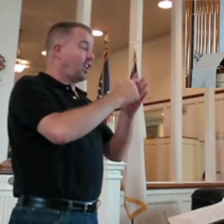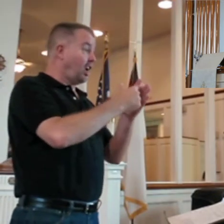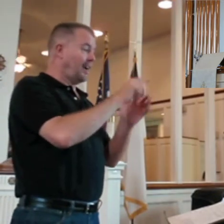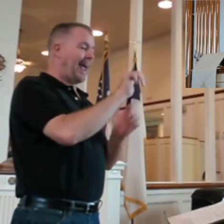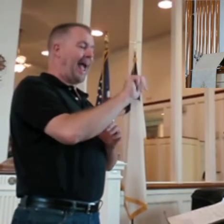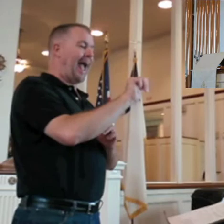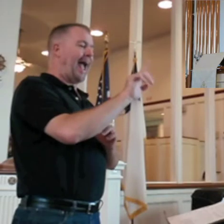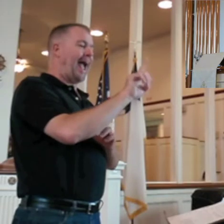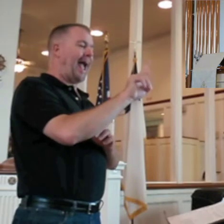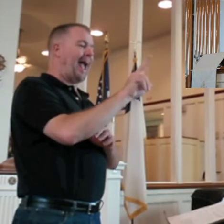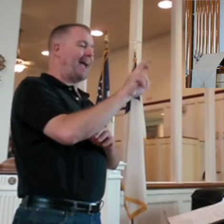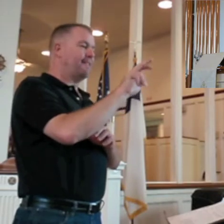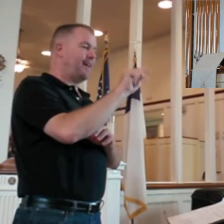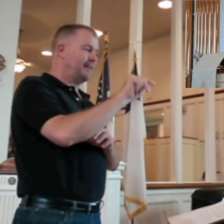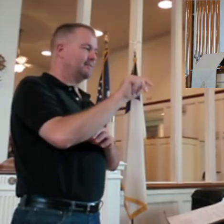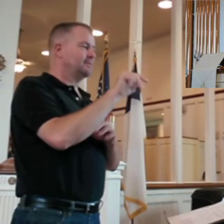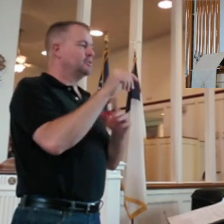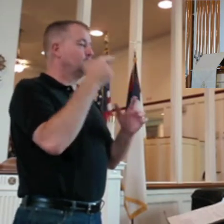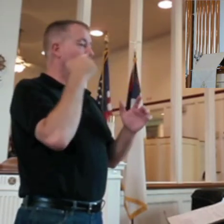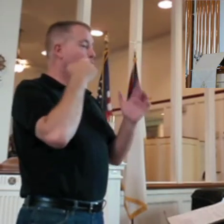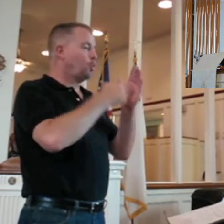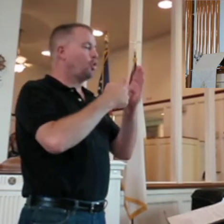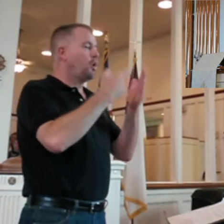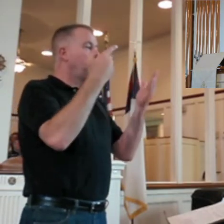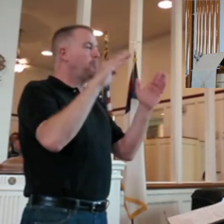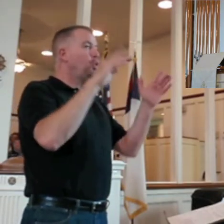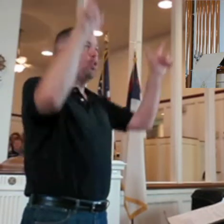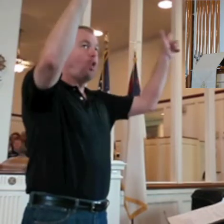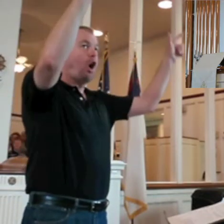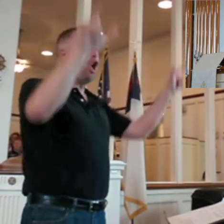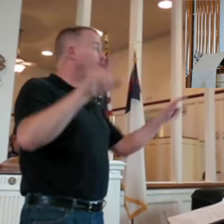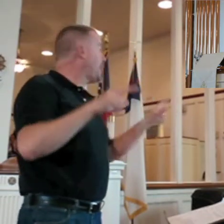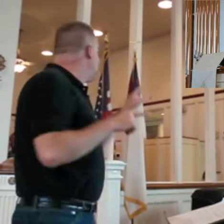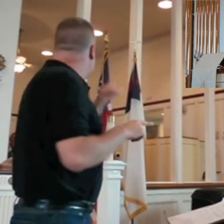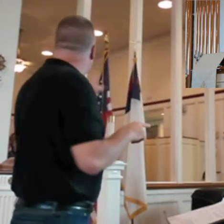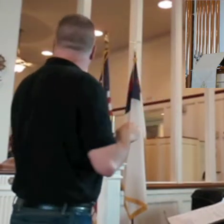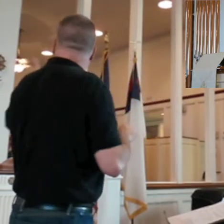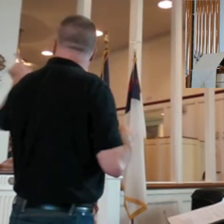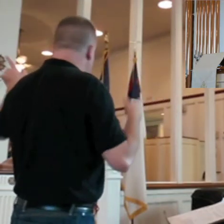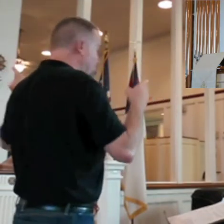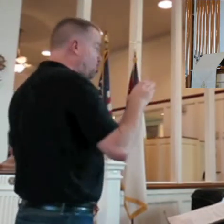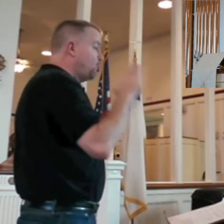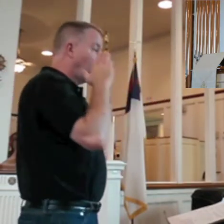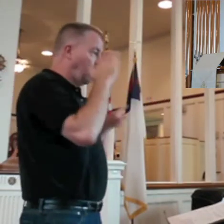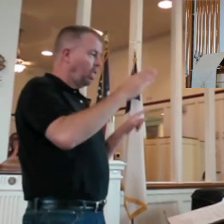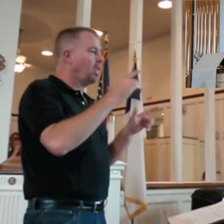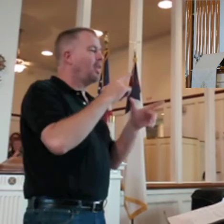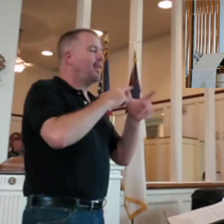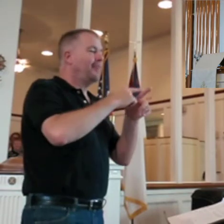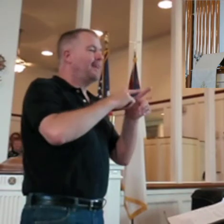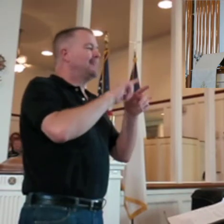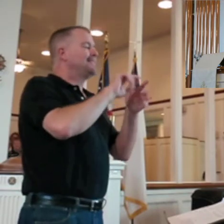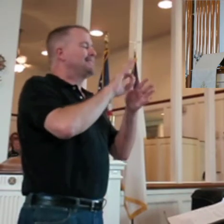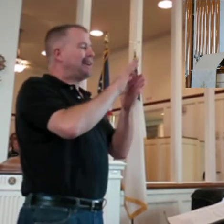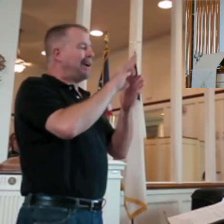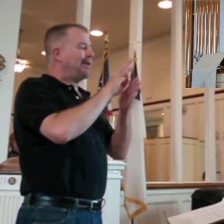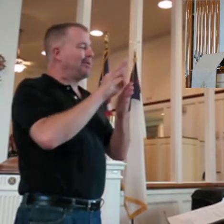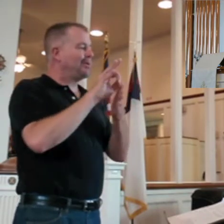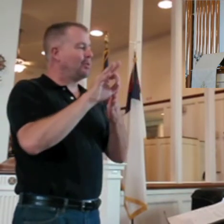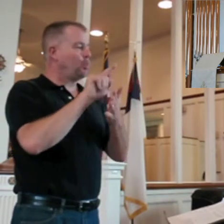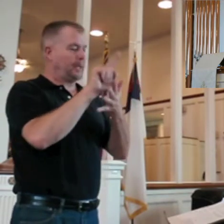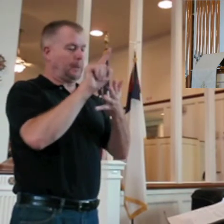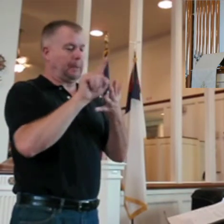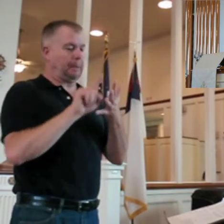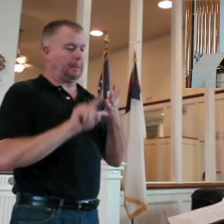in Advent. We'll have blue altar hangings and we'll do the four-Sunday countdown to Christmas. In the